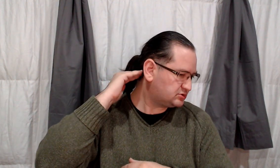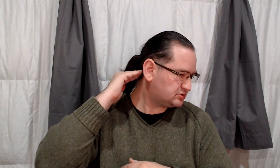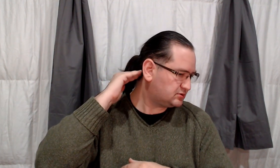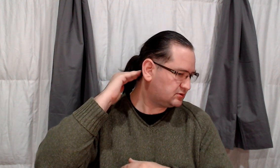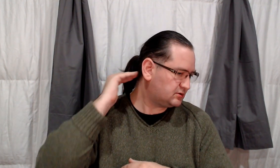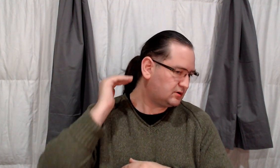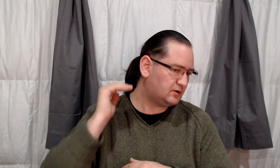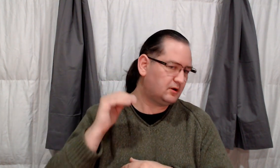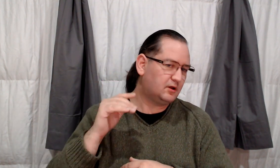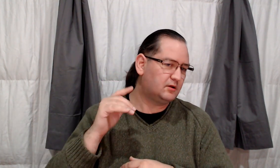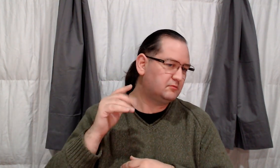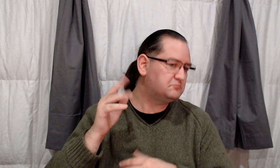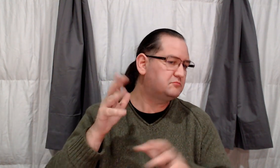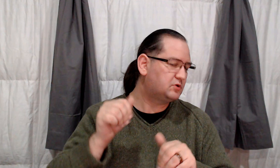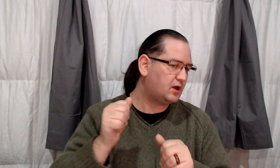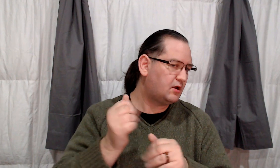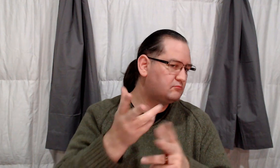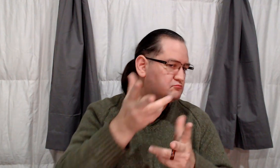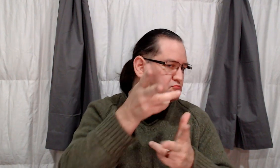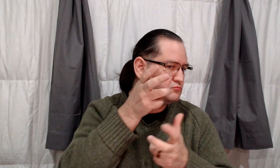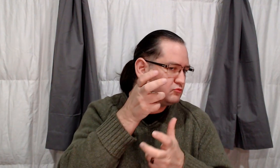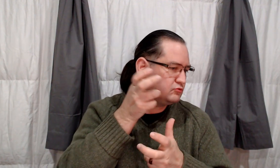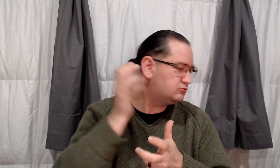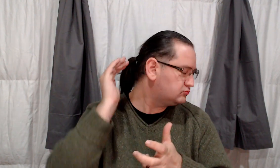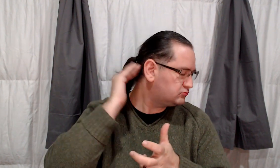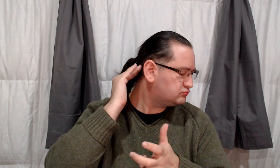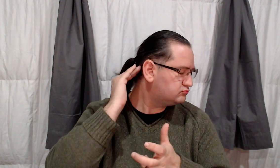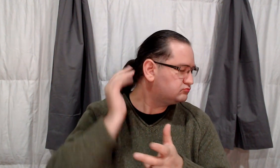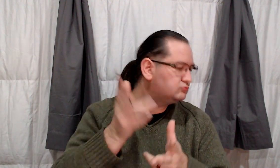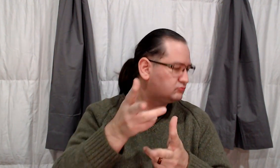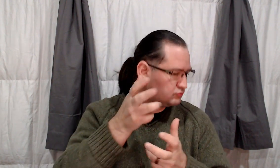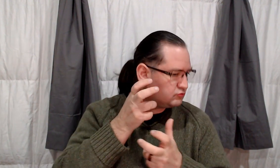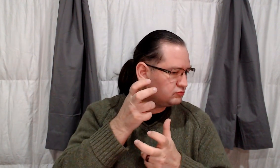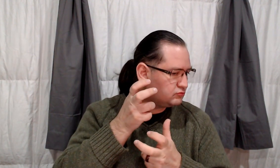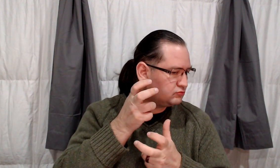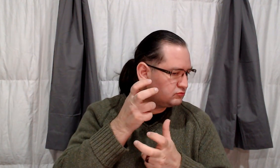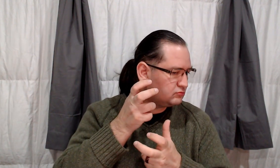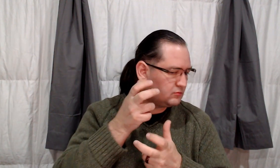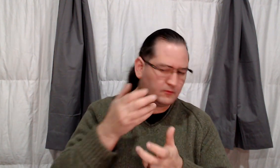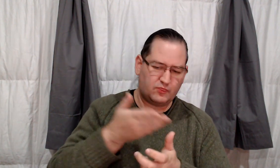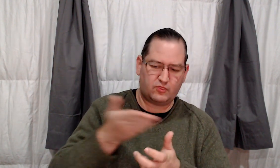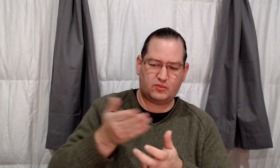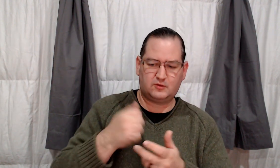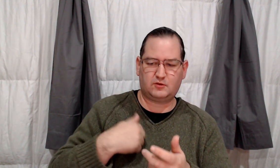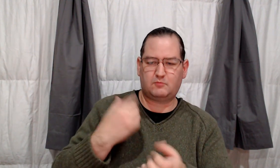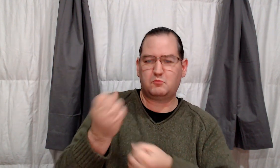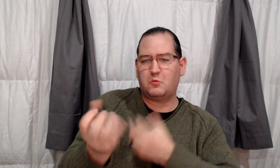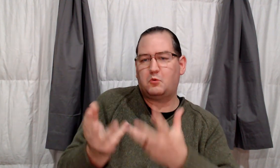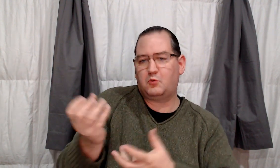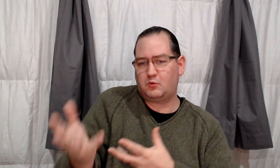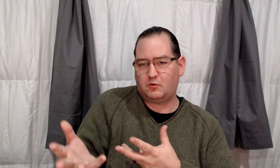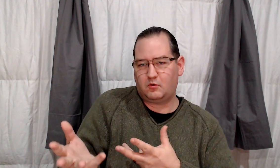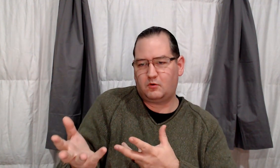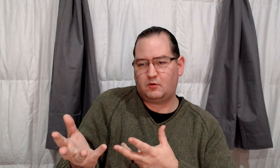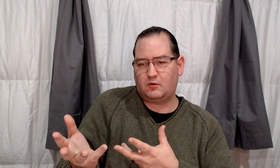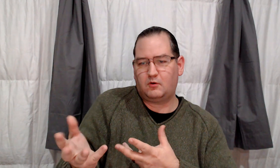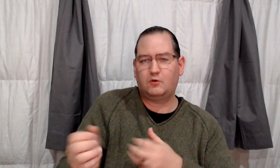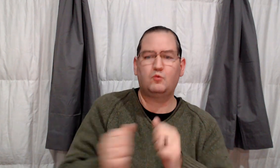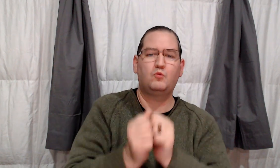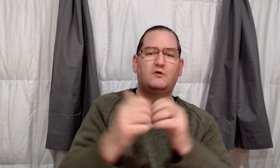respond to those things I might say without the need for you to do